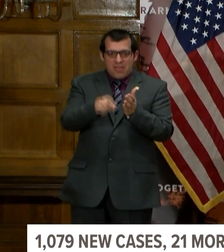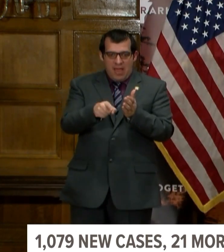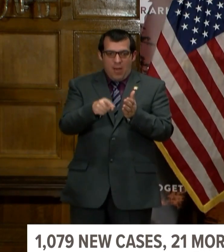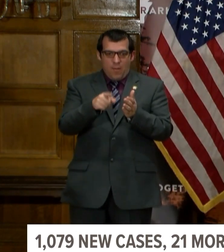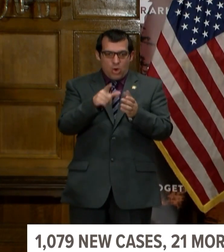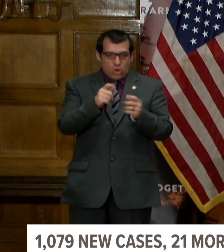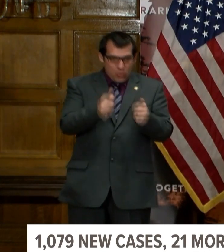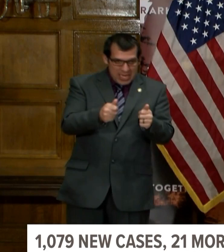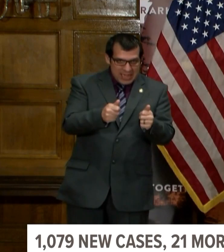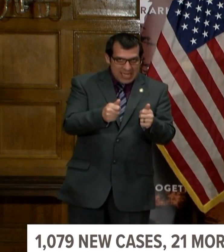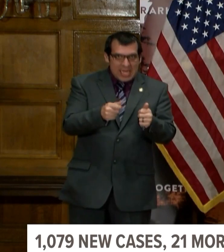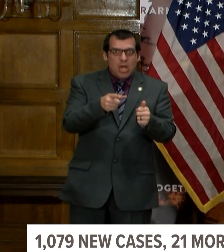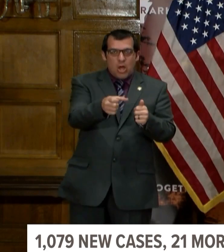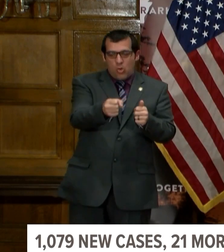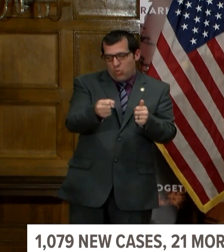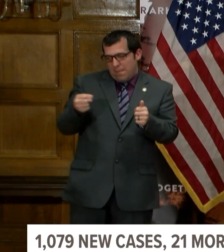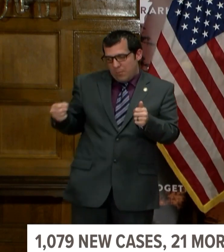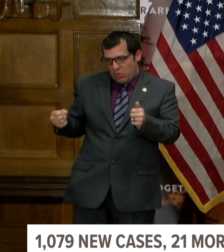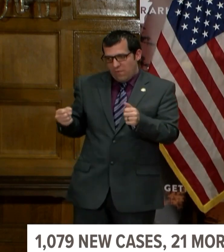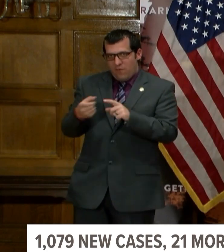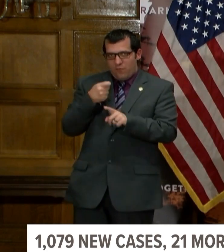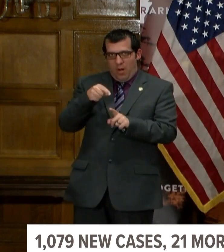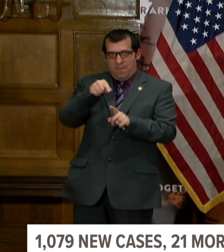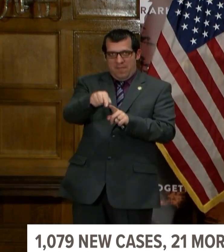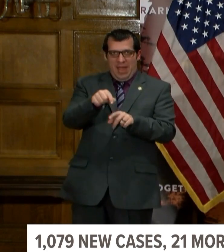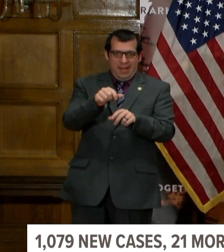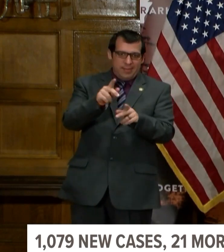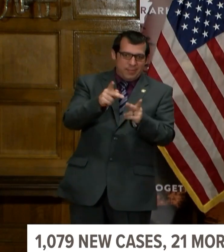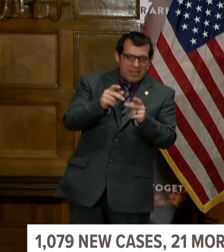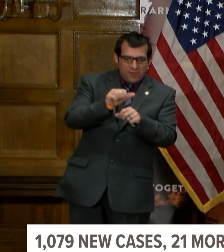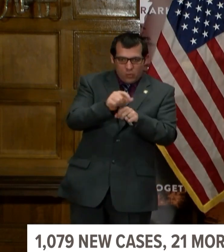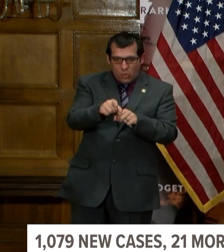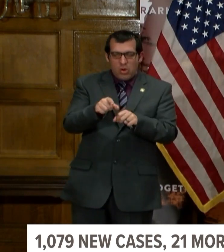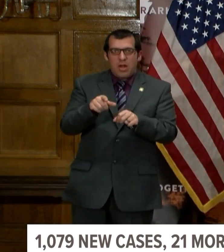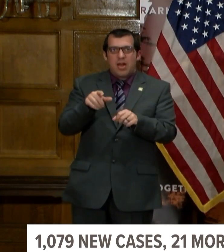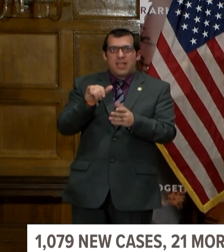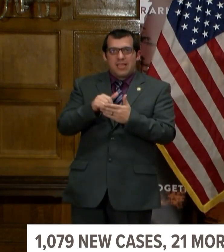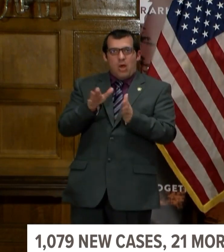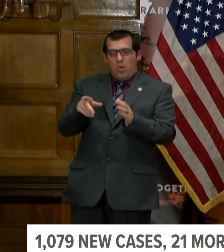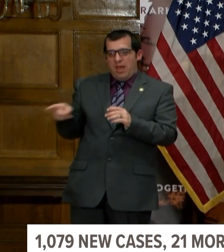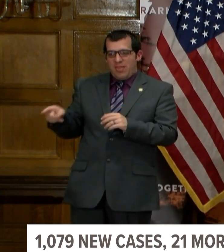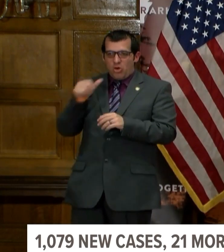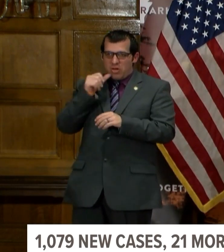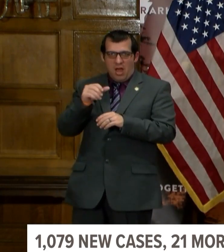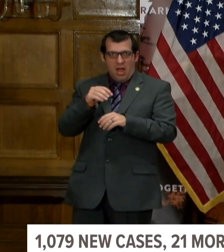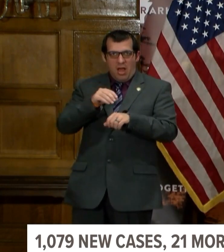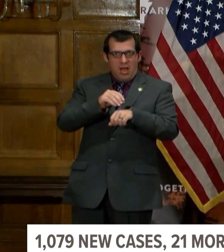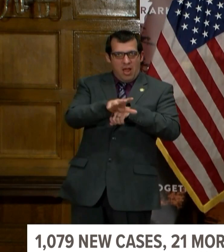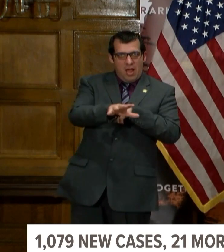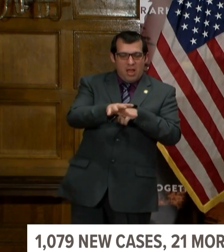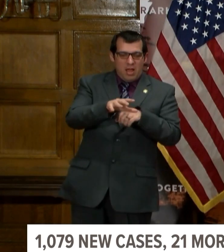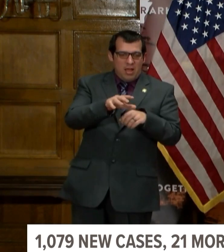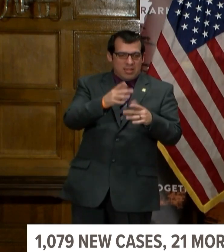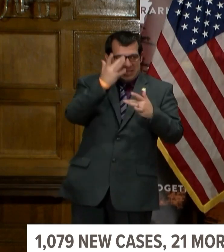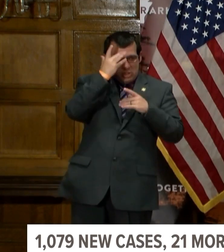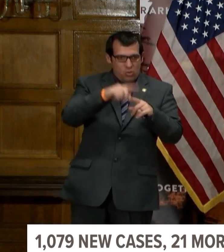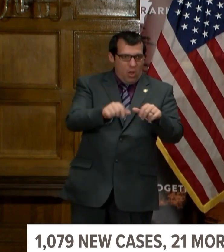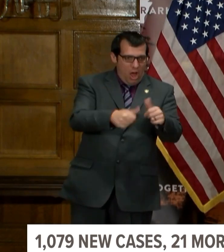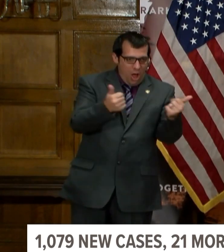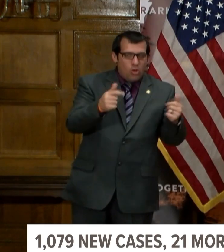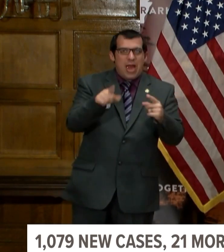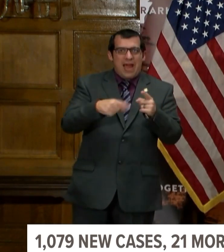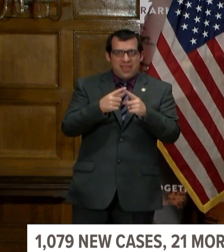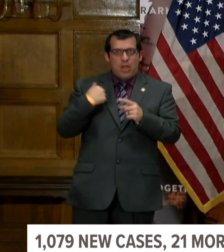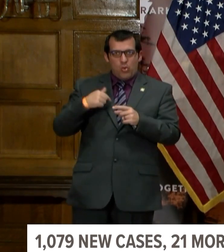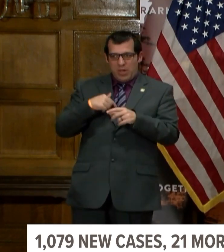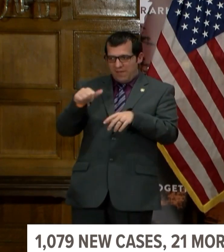quickly and removing them from the environment so that they are no longer infecting other individuals, and so that we can begin contact tracing as